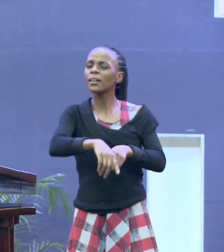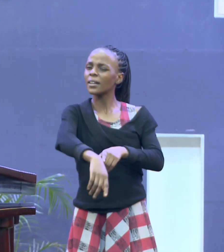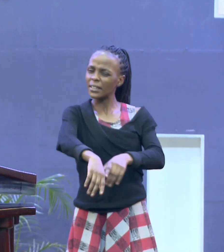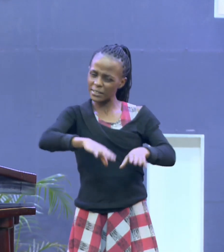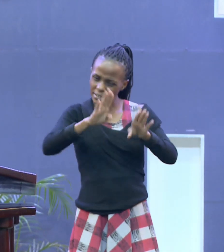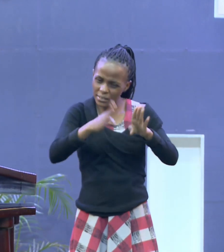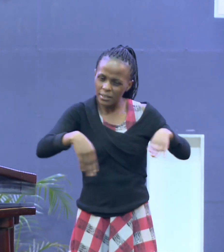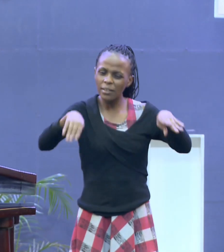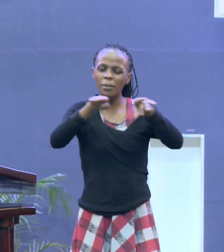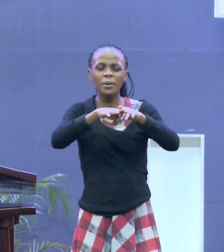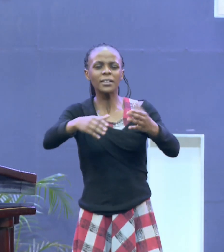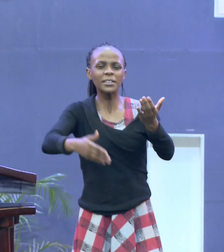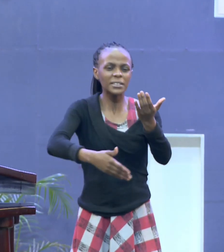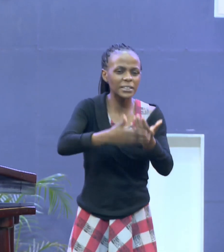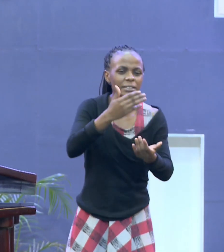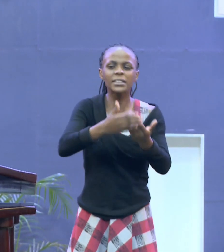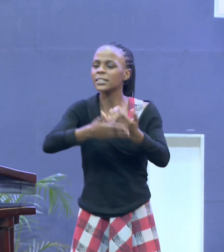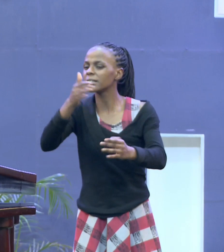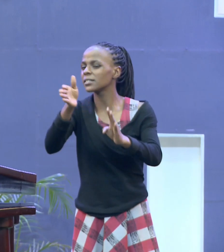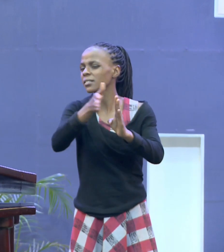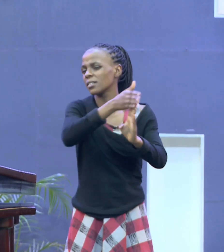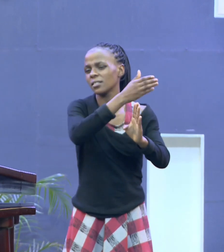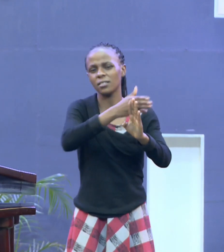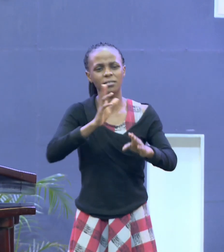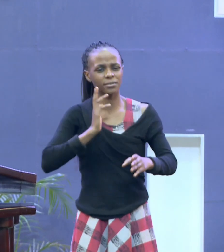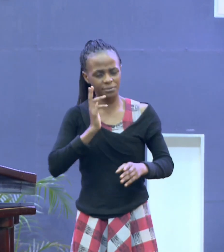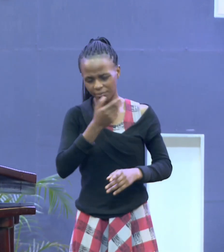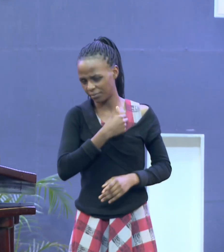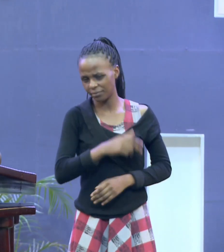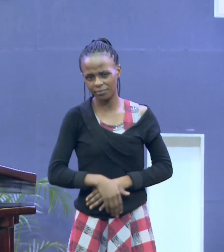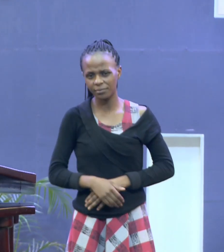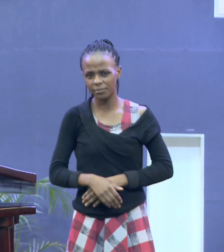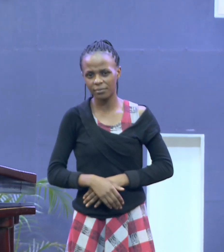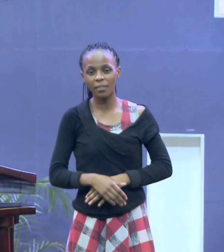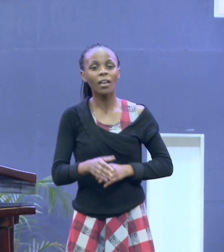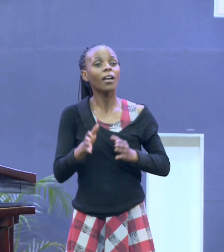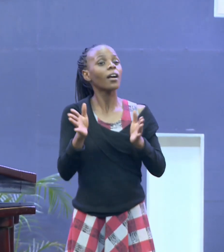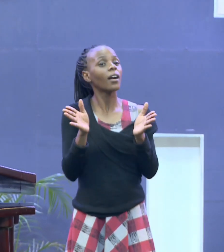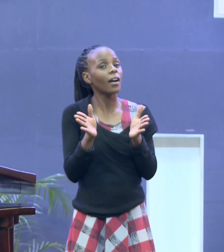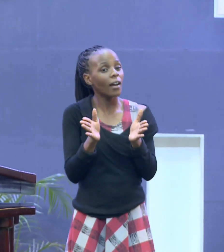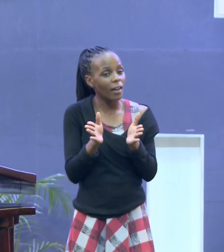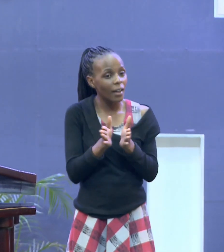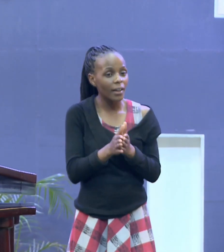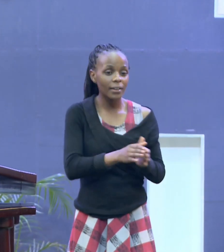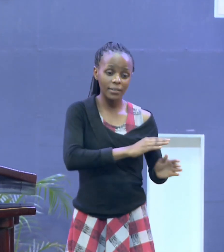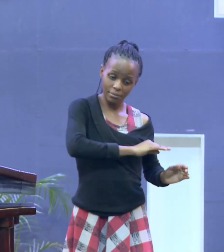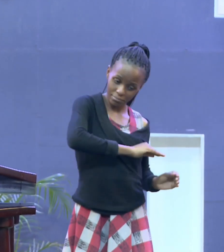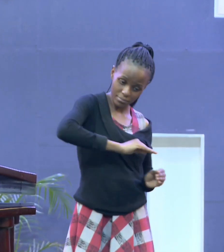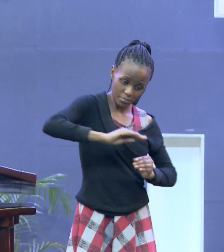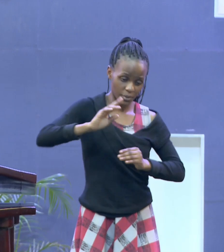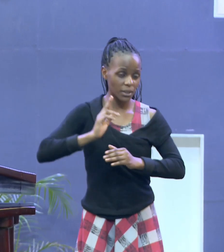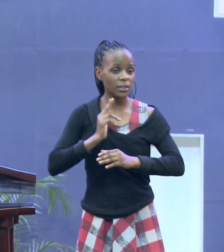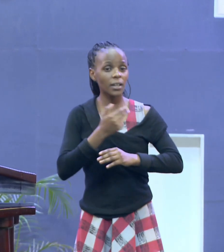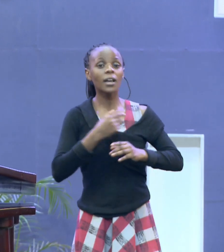us. Era kuno okussa ekimu okukkiriza kwe kwatukuza. And it brought us to a level